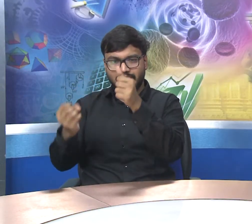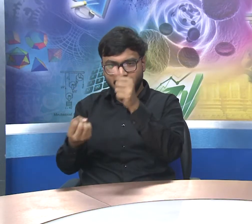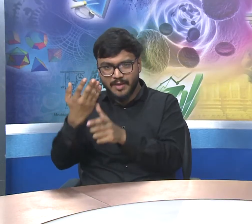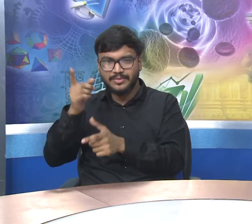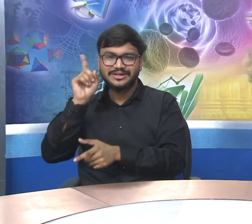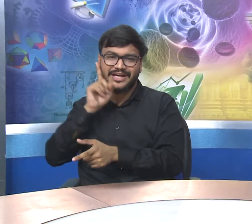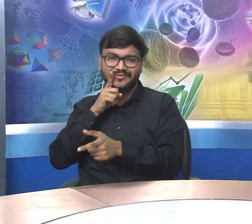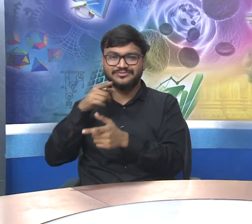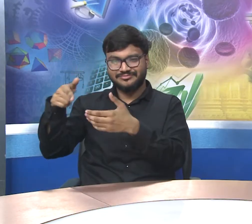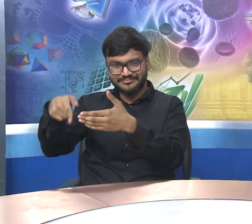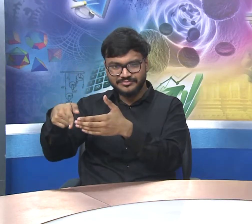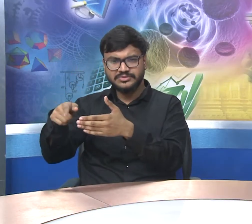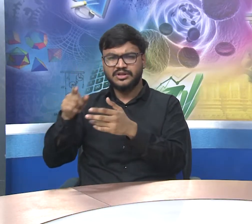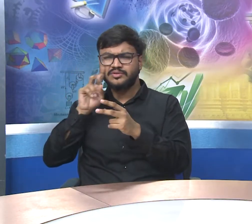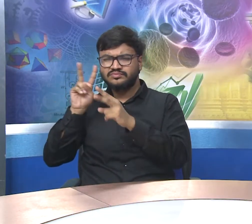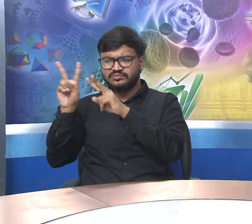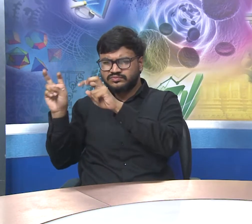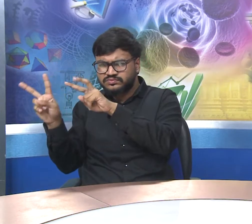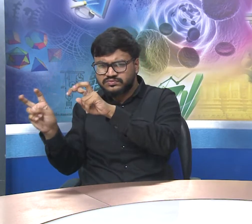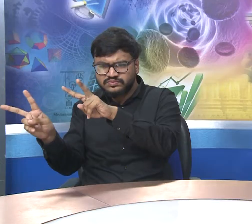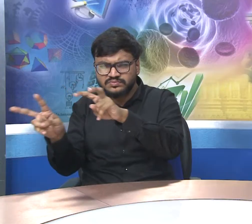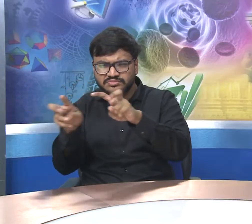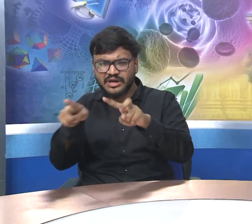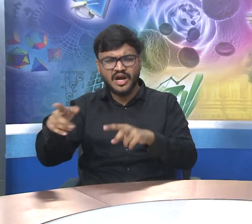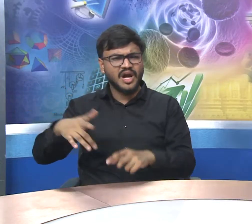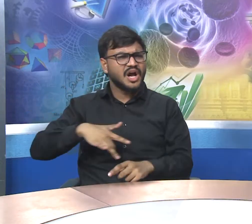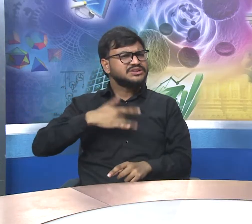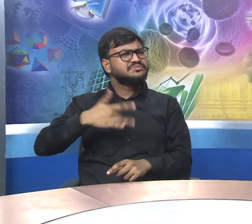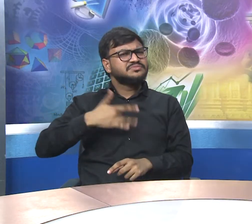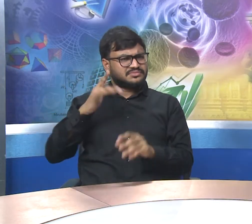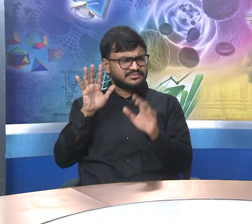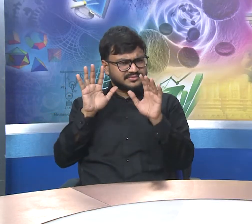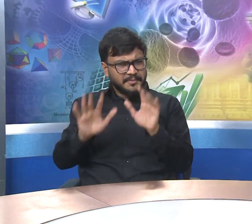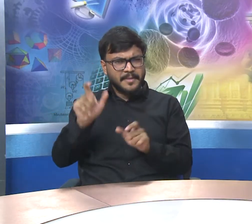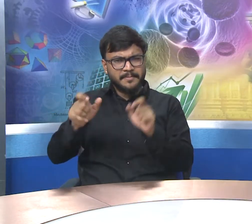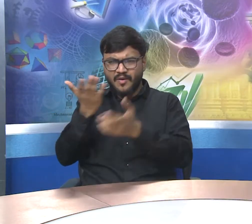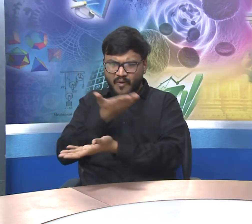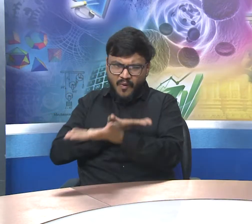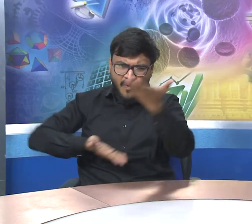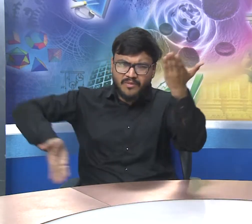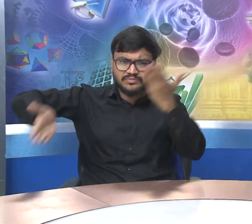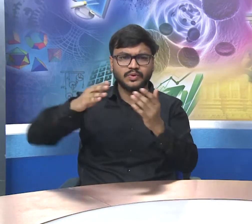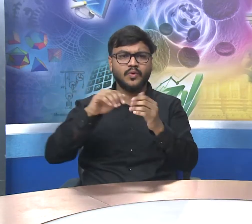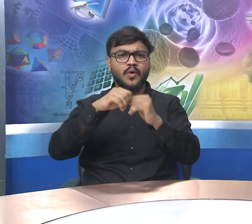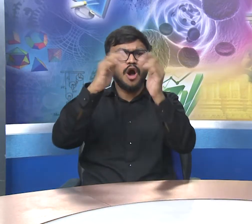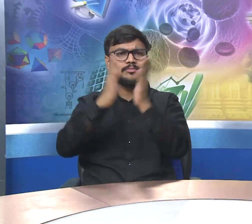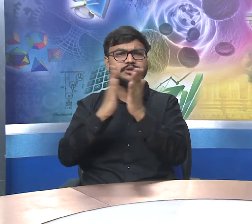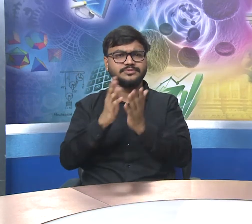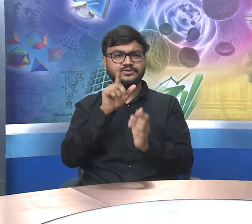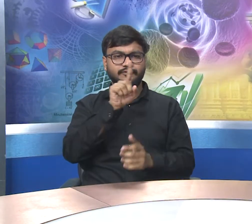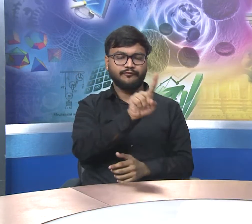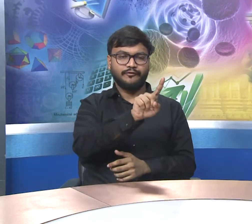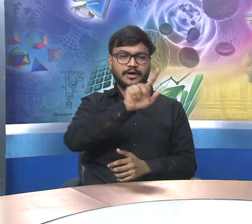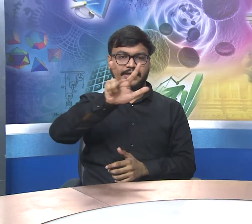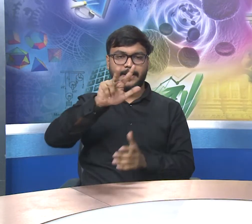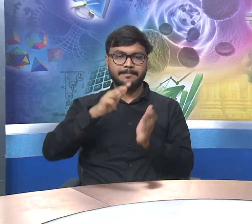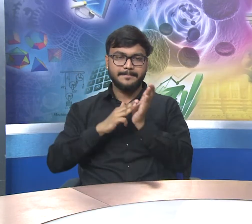they estimate that there are 18 million deaf peoples in India.